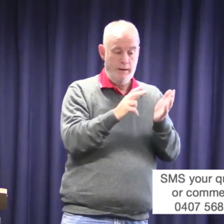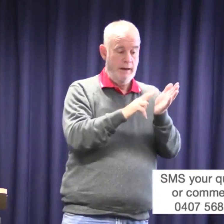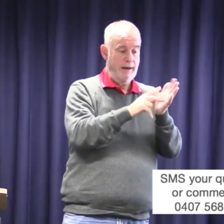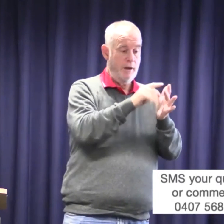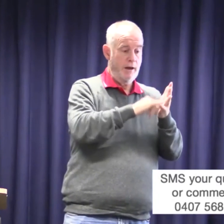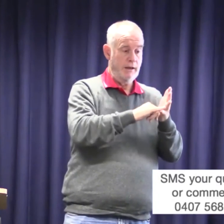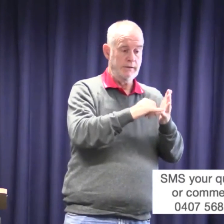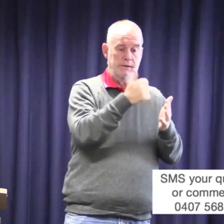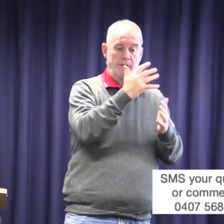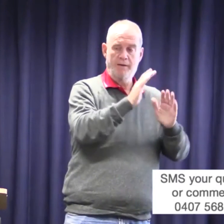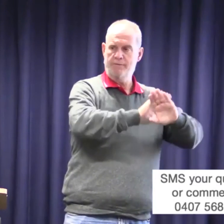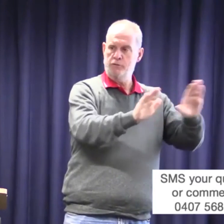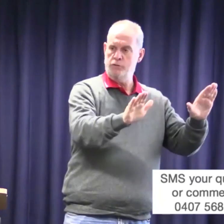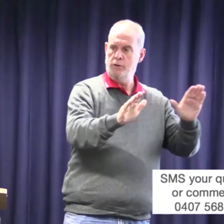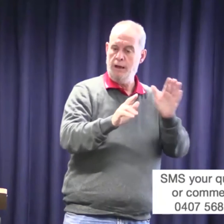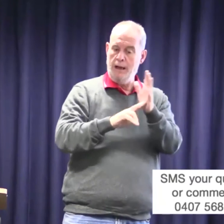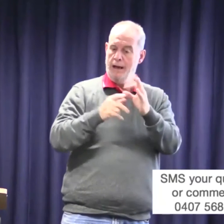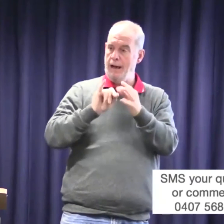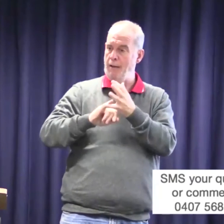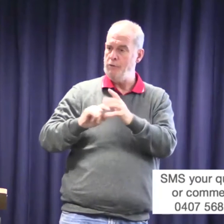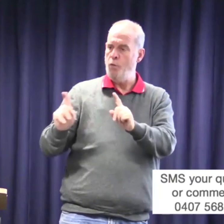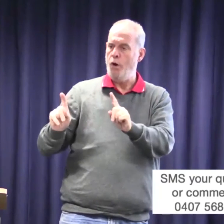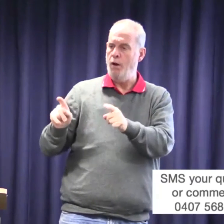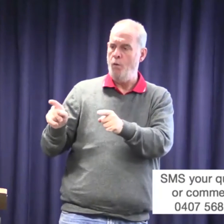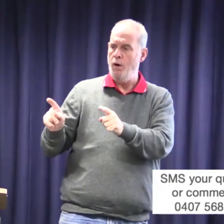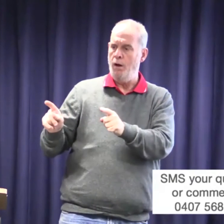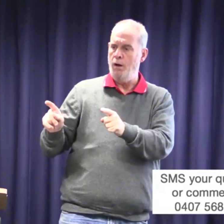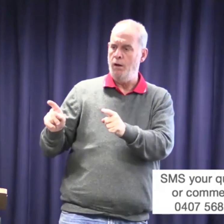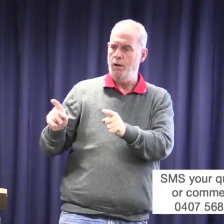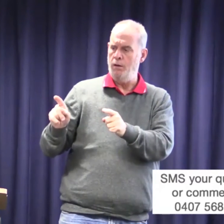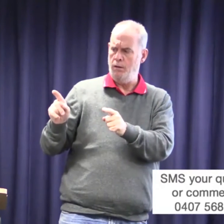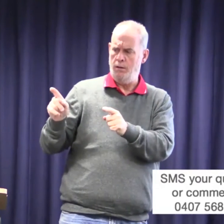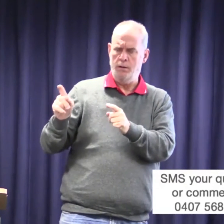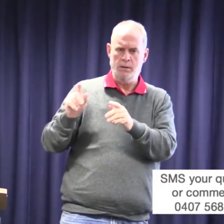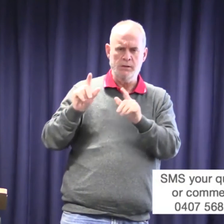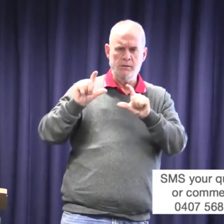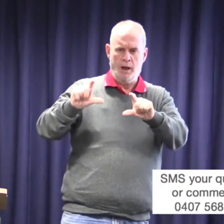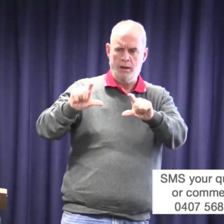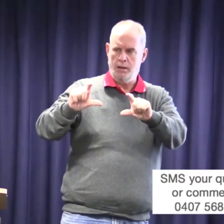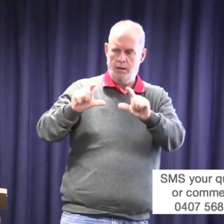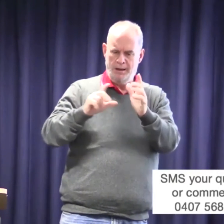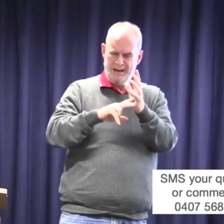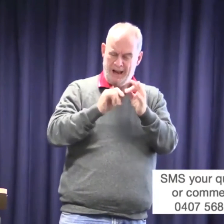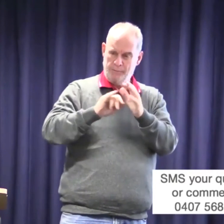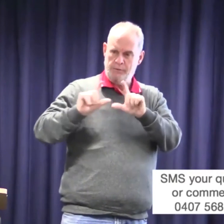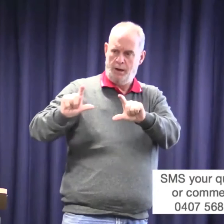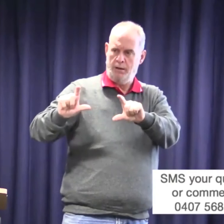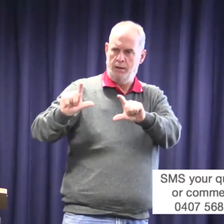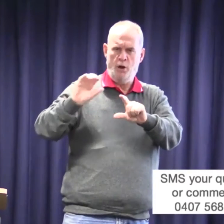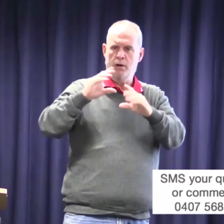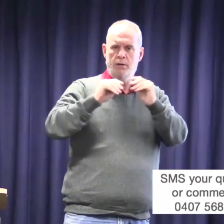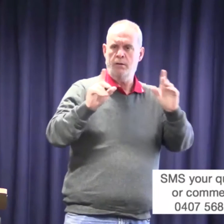those of us who are going to be 60 or 65 and aren't eligible for the NDIS,